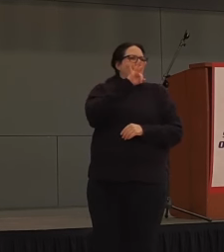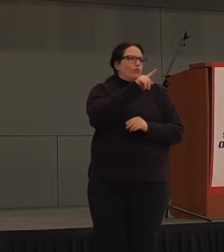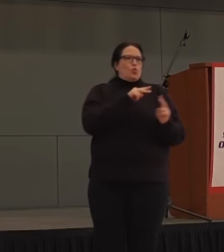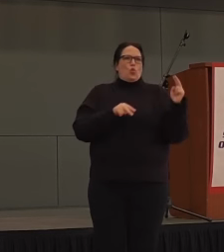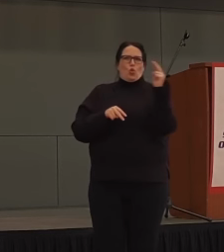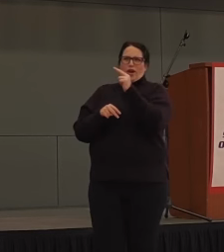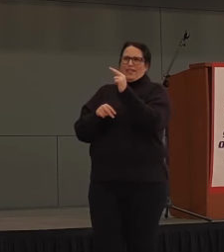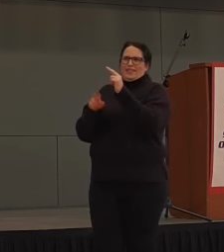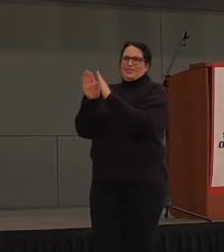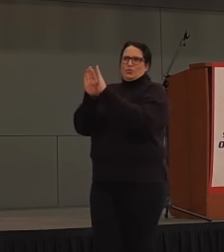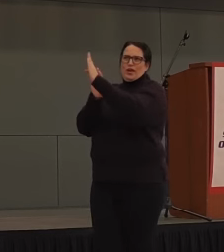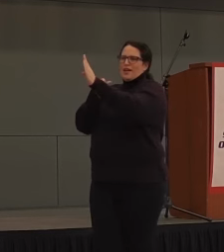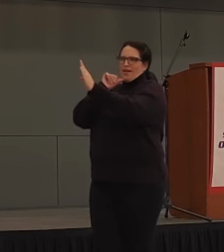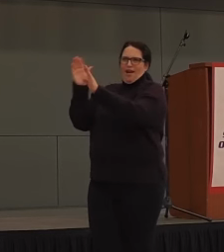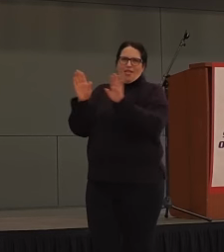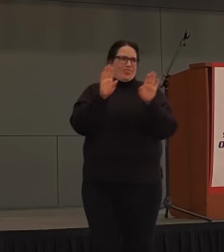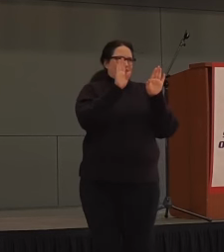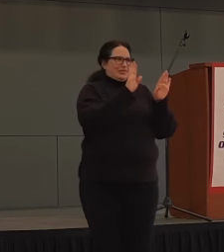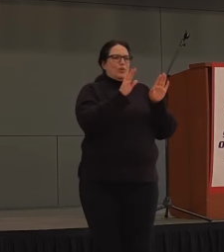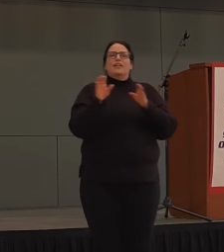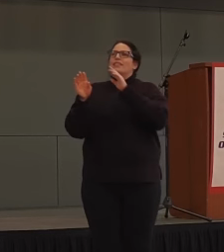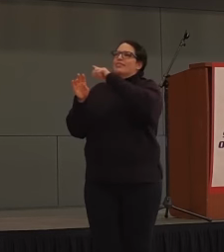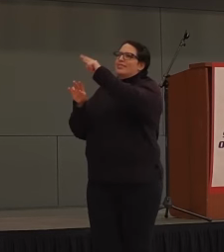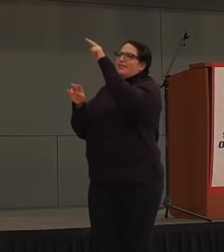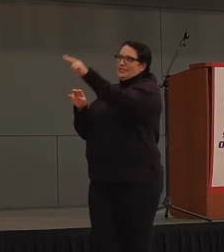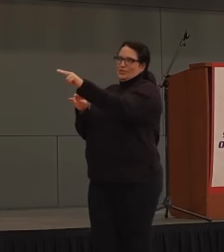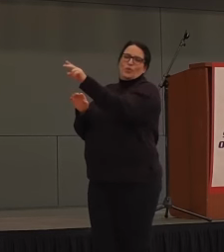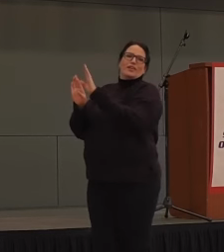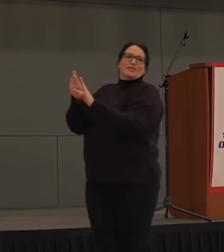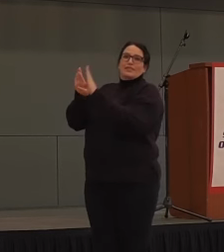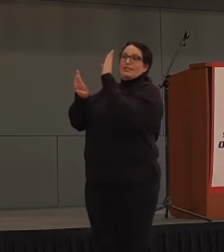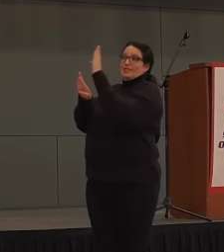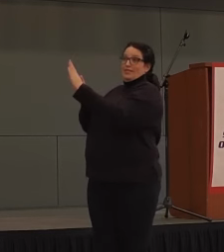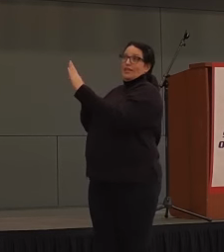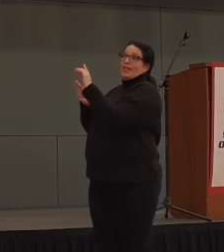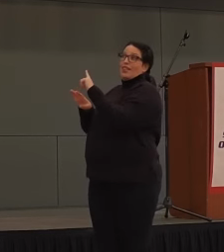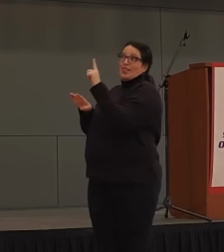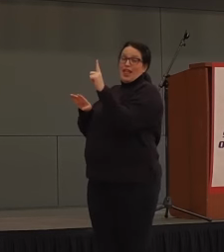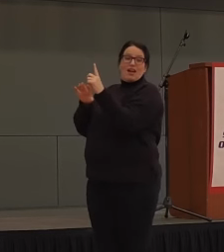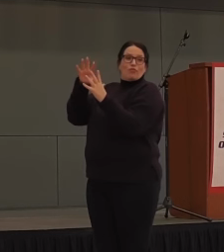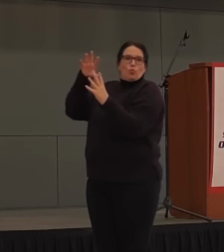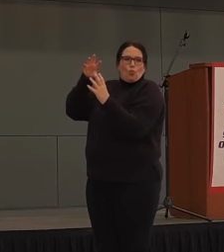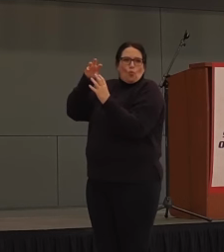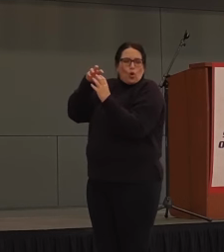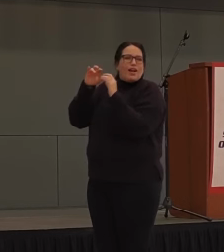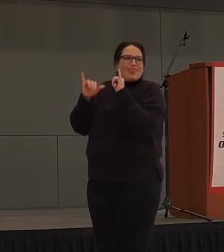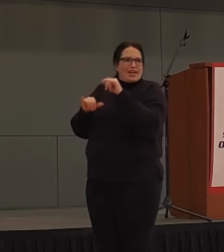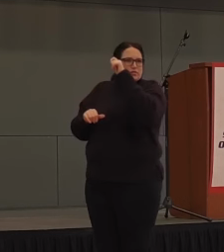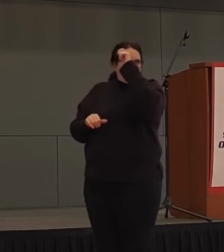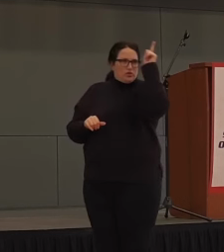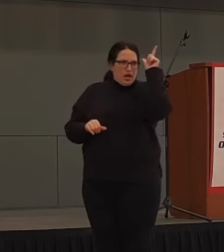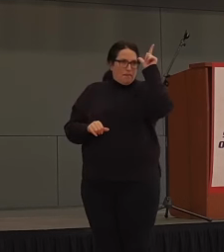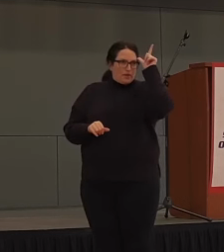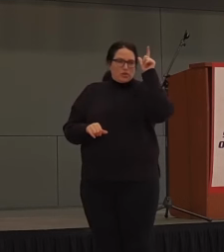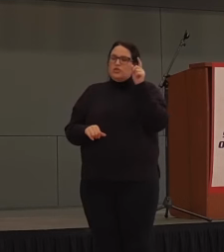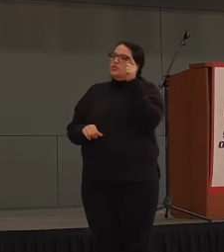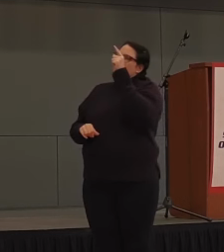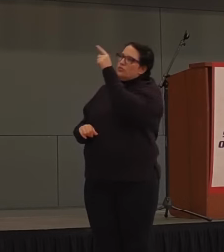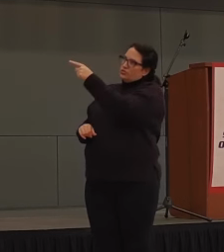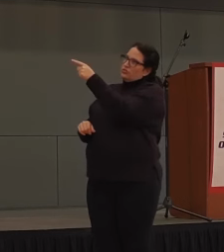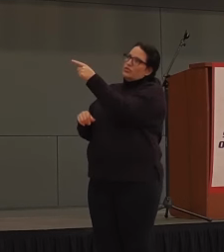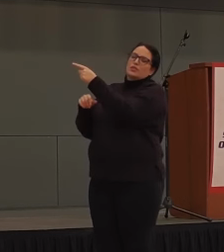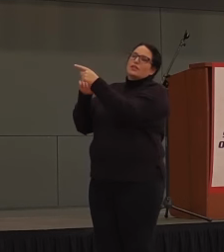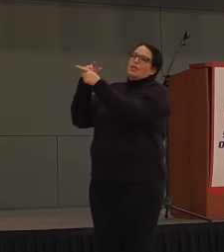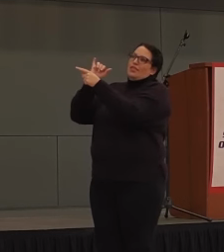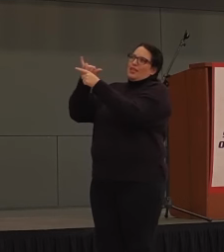it's not the same. Alzheimer's causes a brain literally to die. It shrinks. So this is